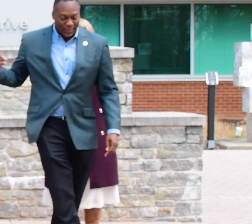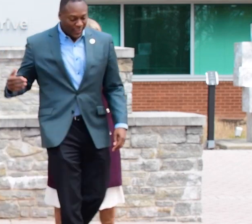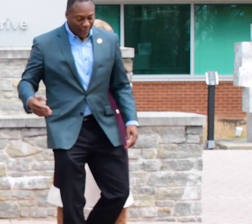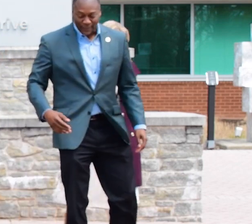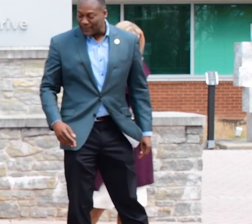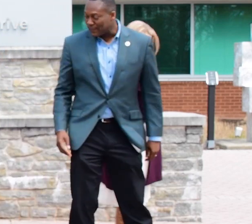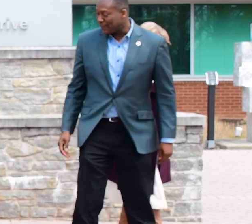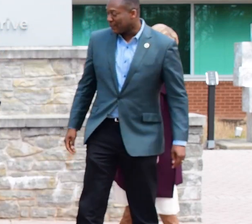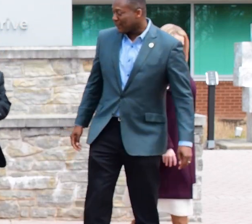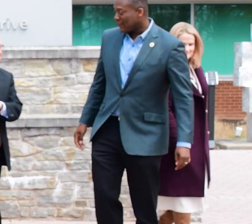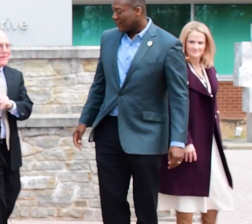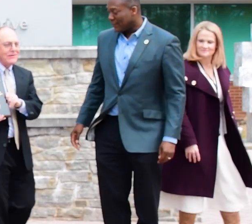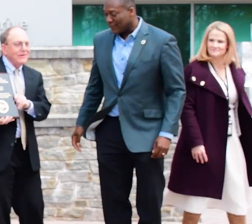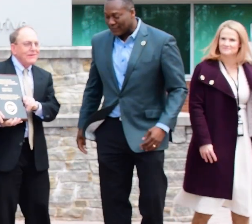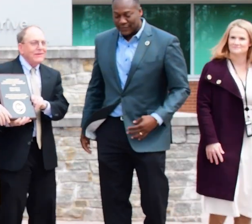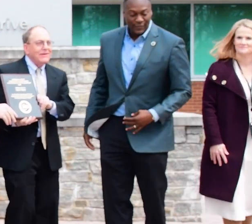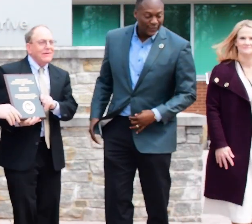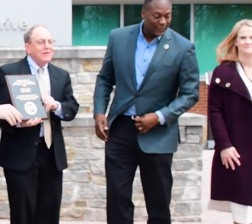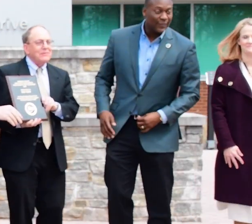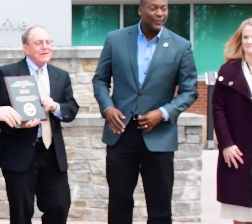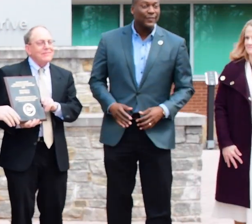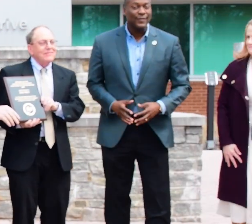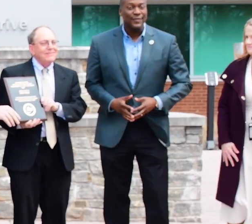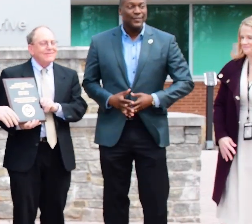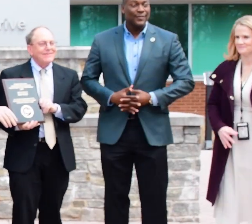One over, everybody.